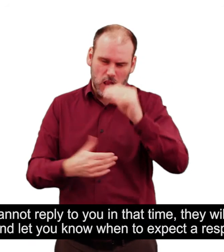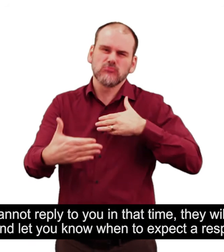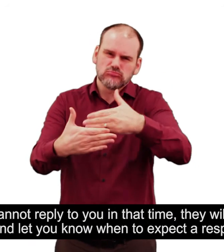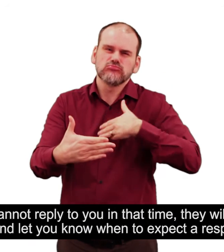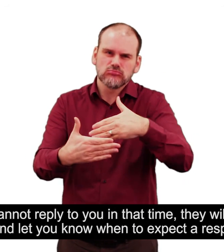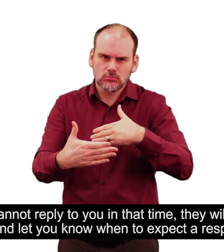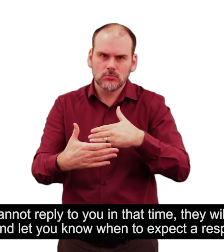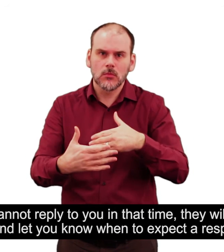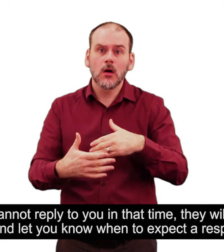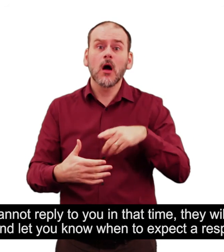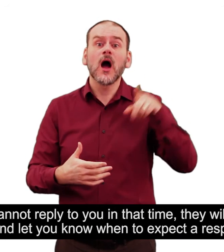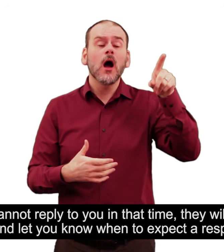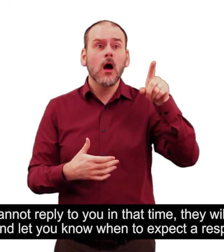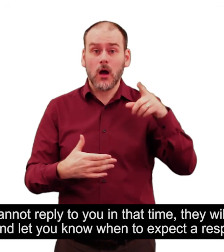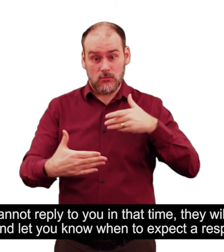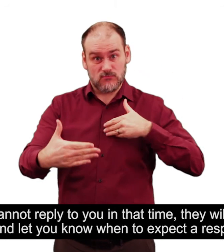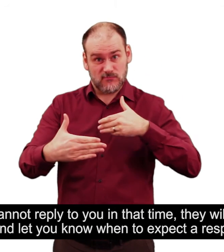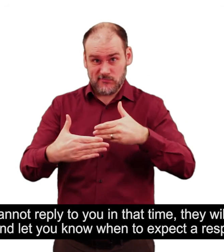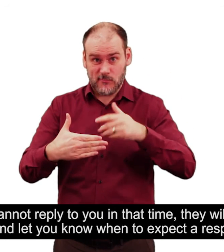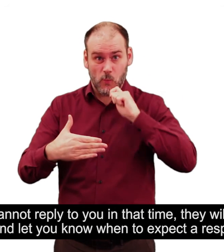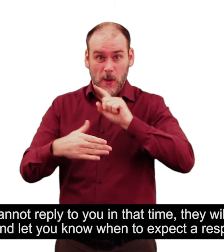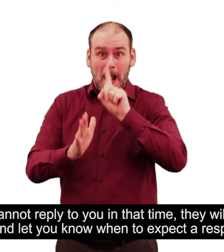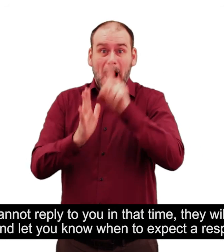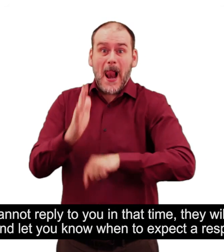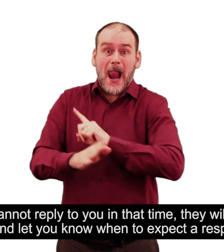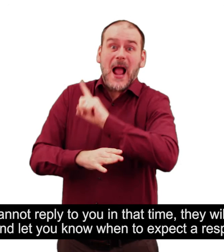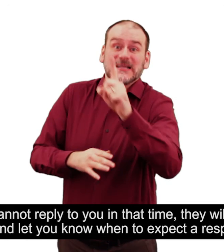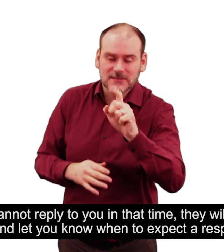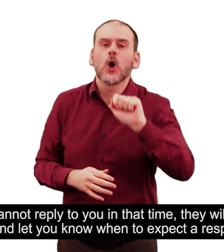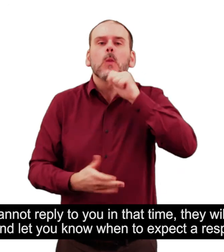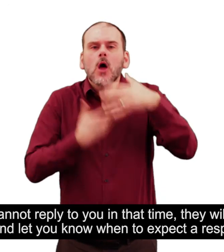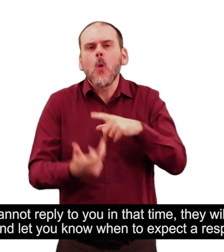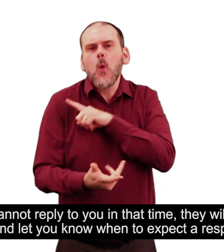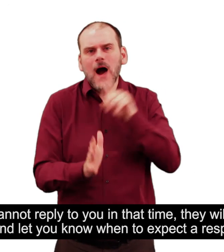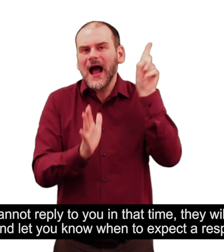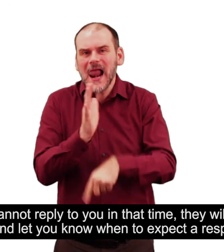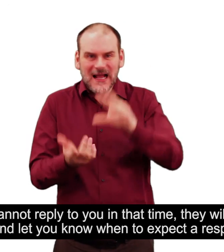If they cannot reply to you in that time, they will explain why and let you know when to expect a response.